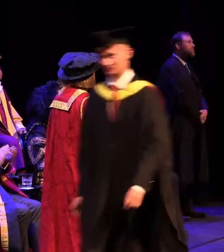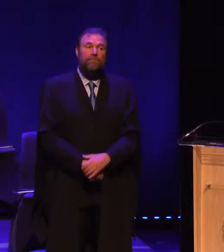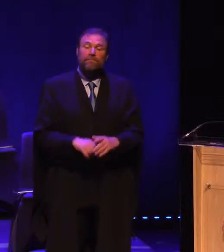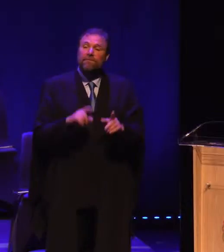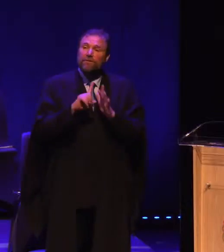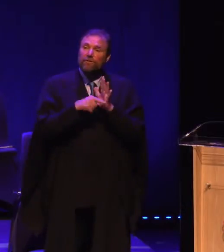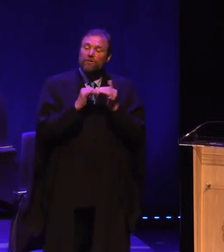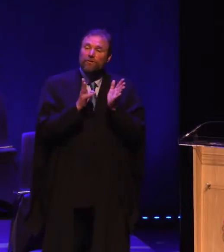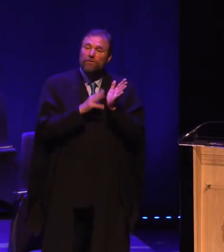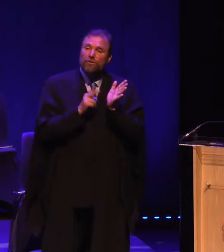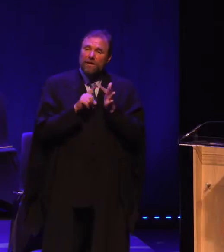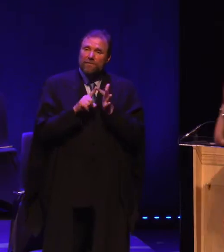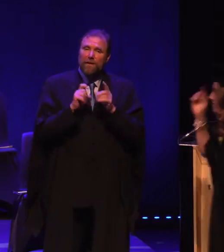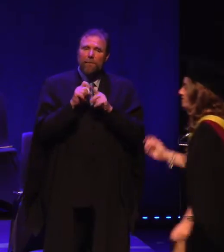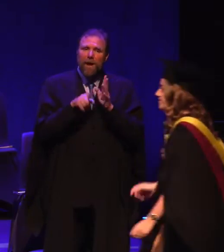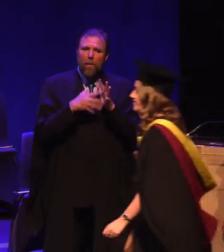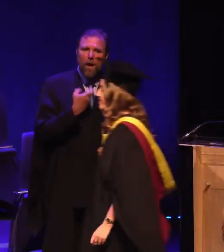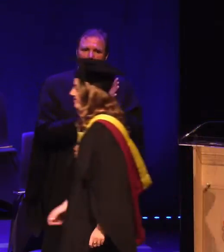Jasmine Powell.